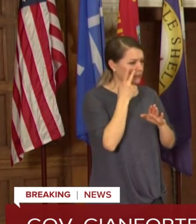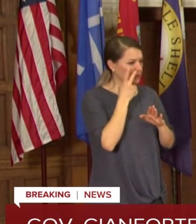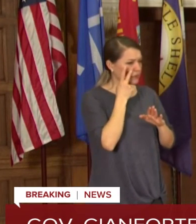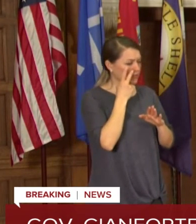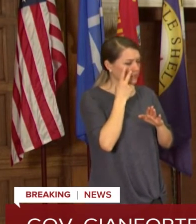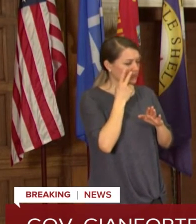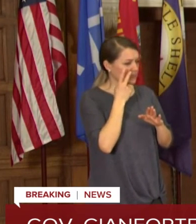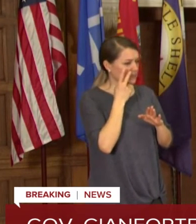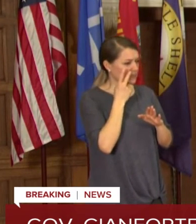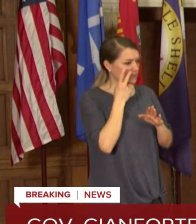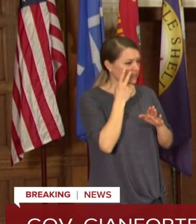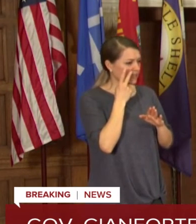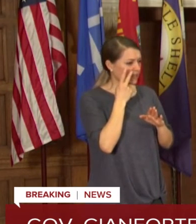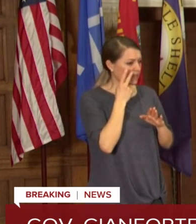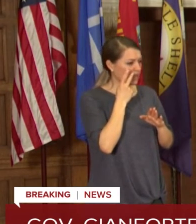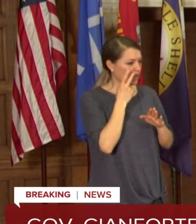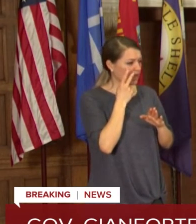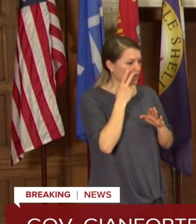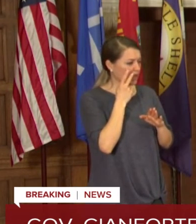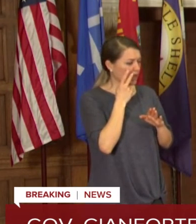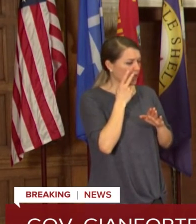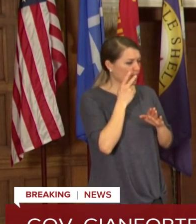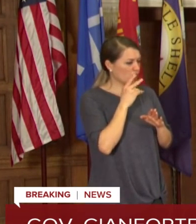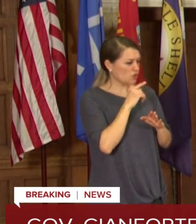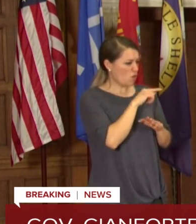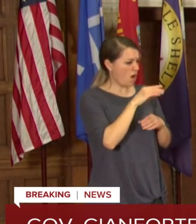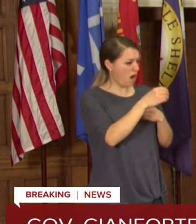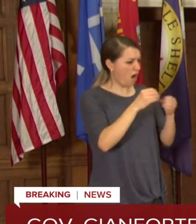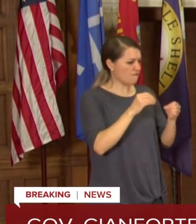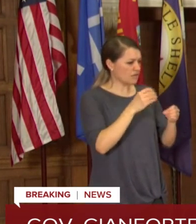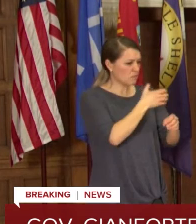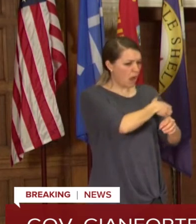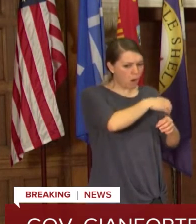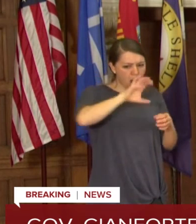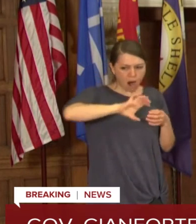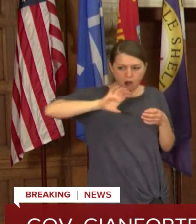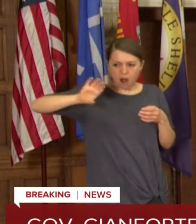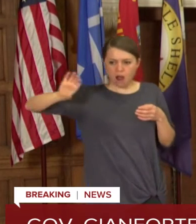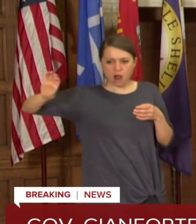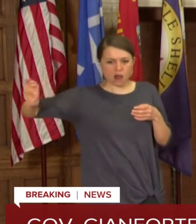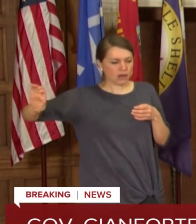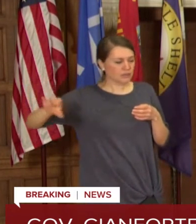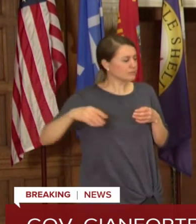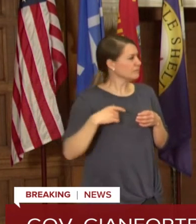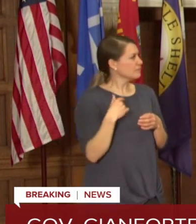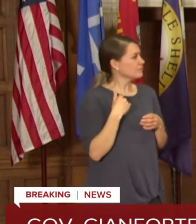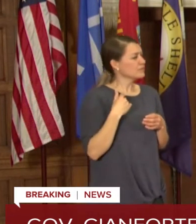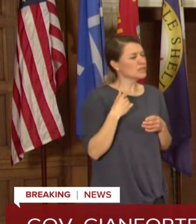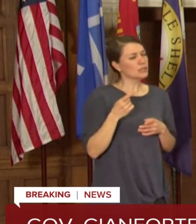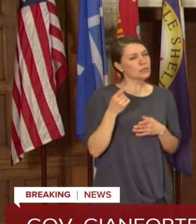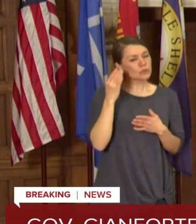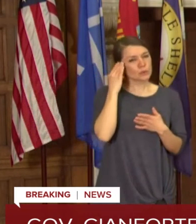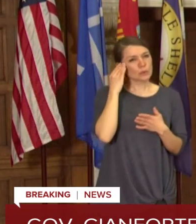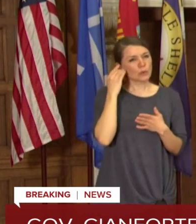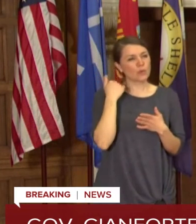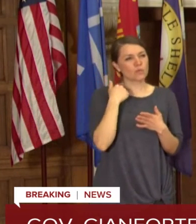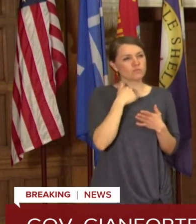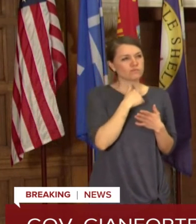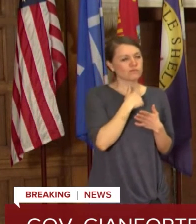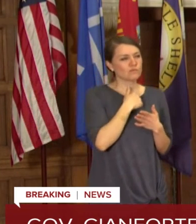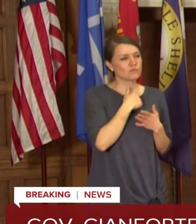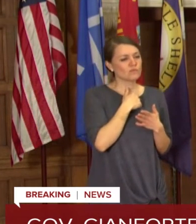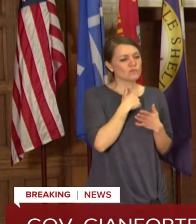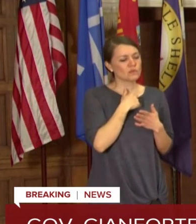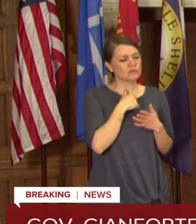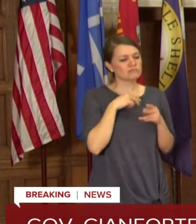that power moved out of your office? Is this the right move for the legislature to be making? We're tracking some of these bills.